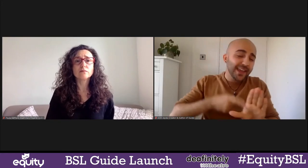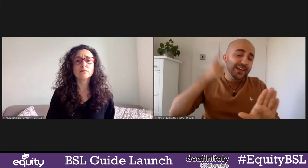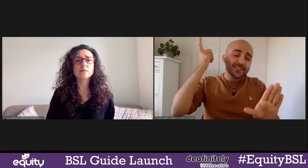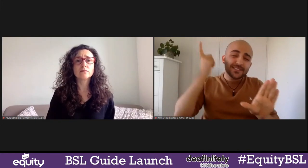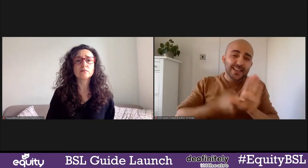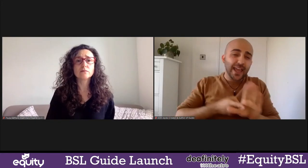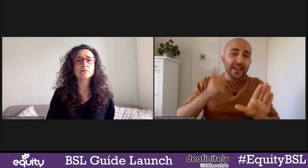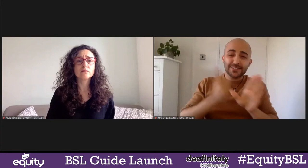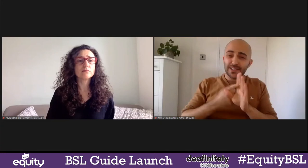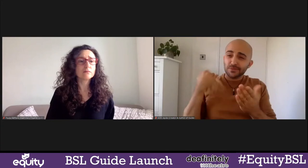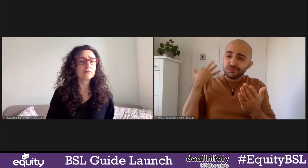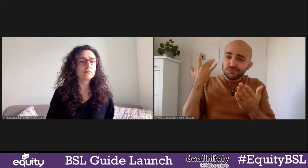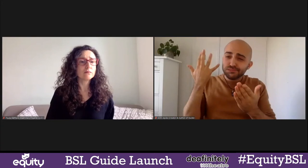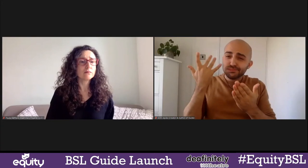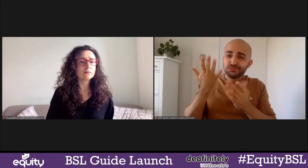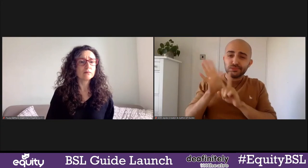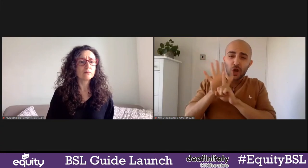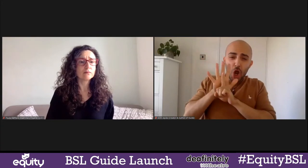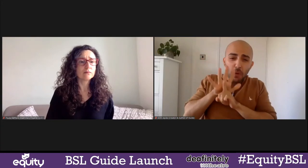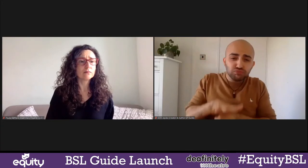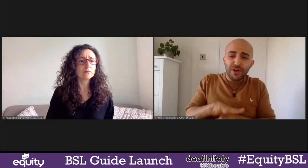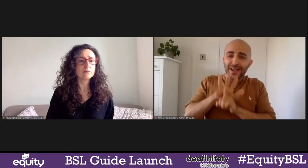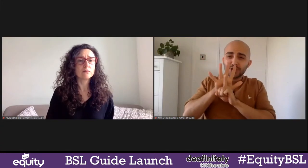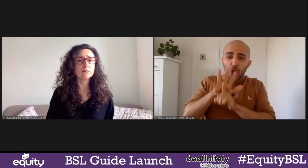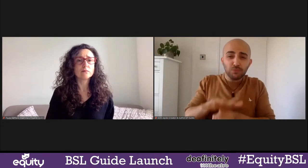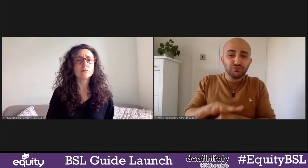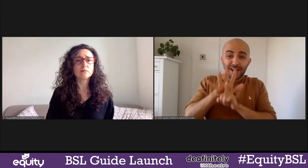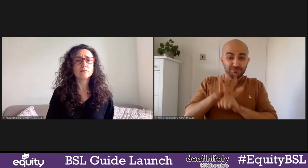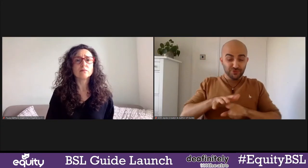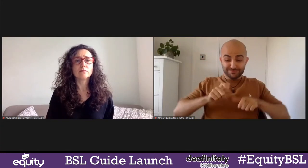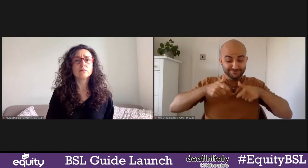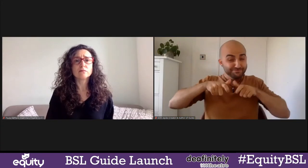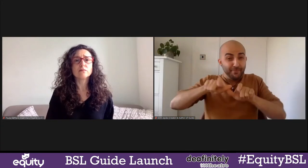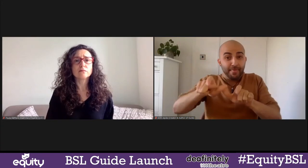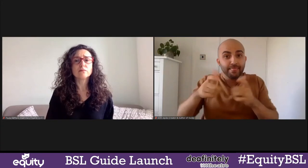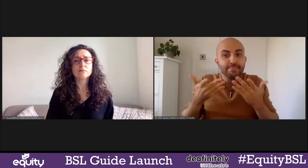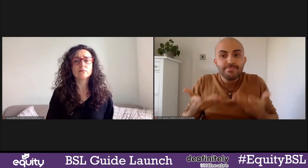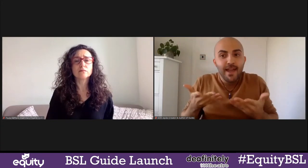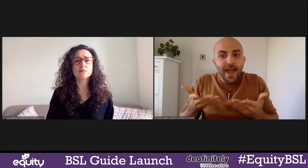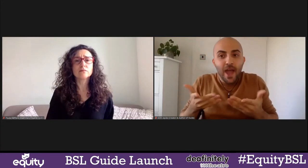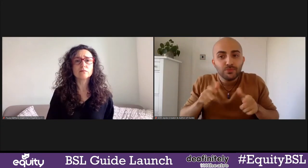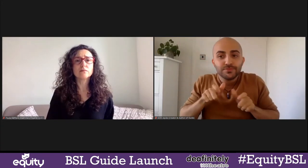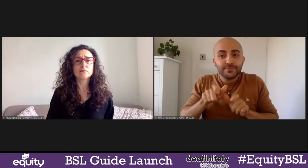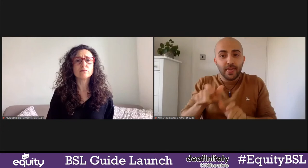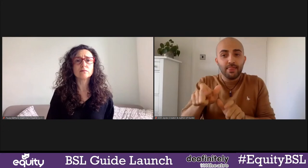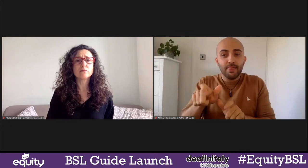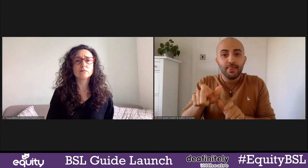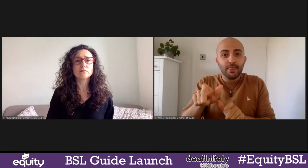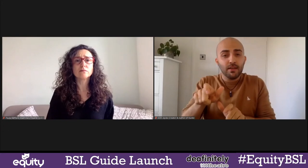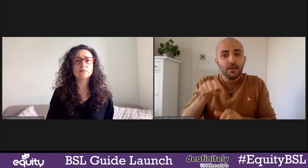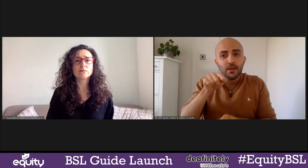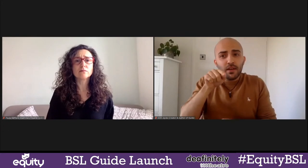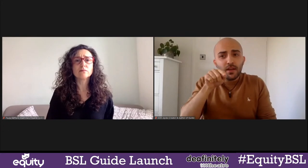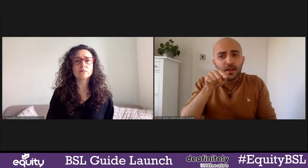oppression. It has experienced years and years and years of oppression that still continues to this